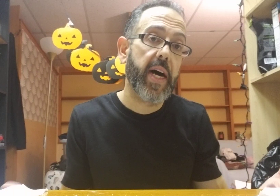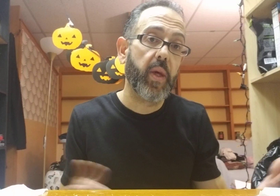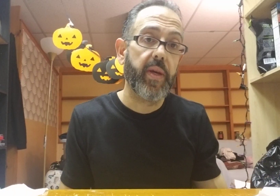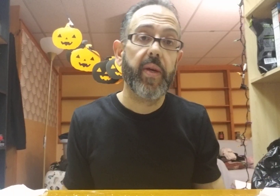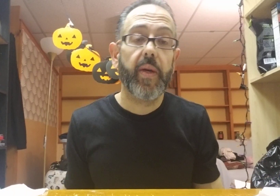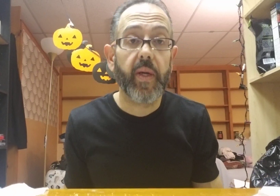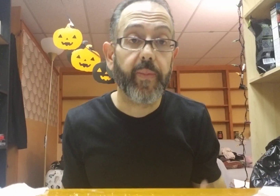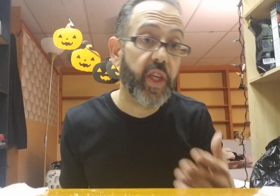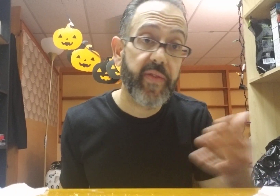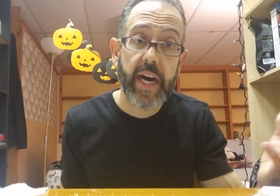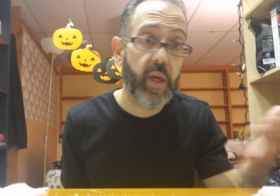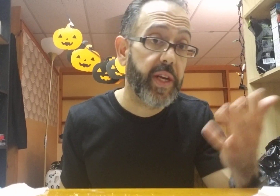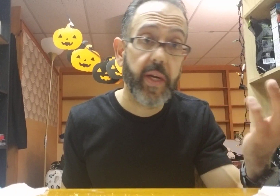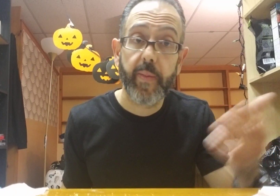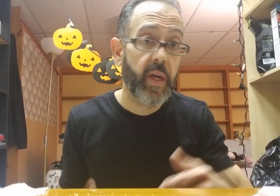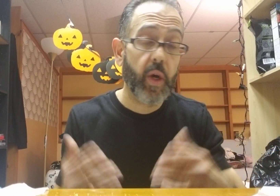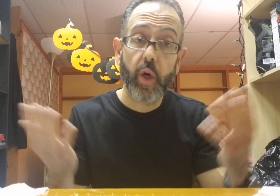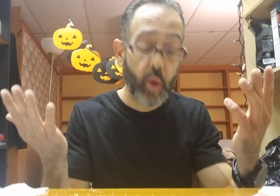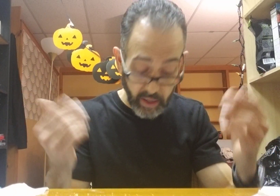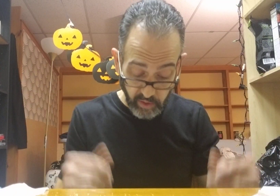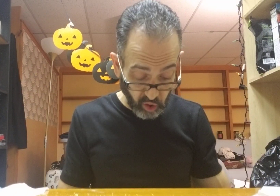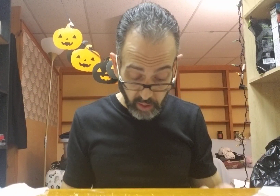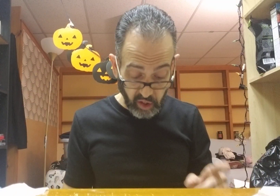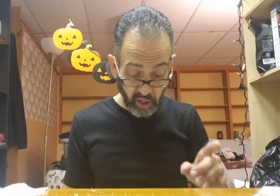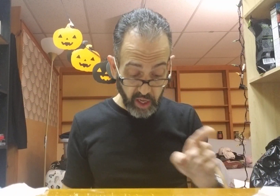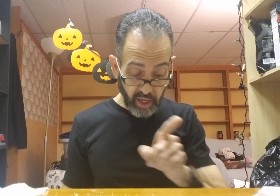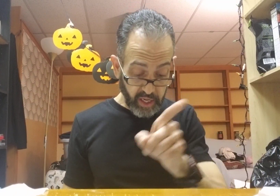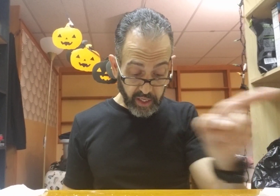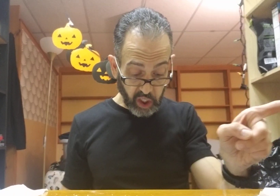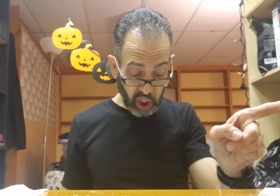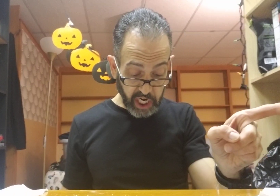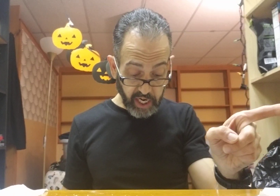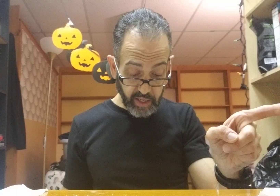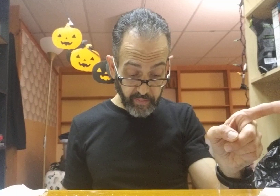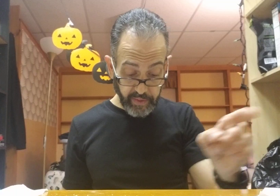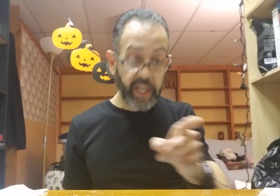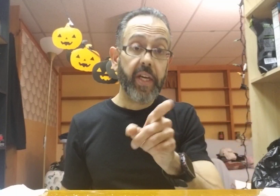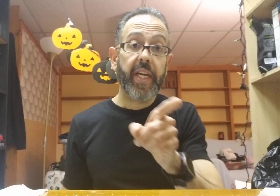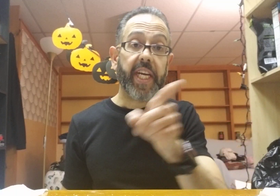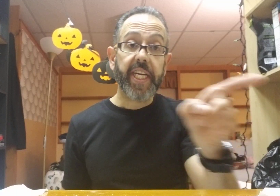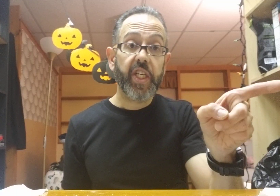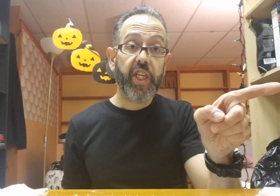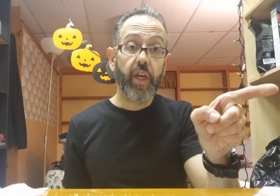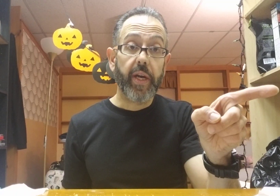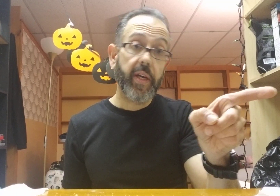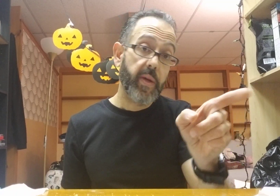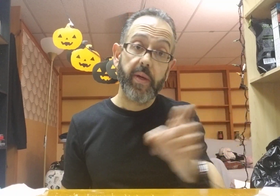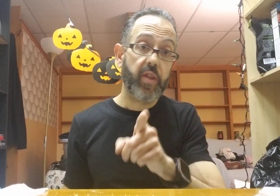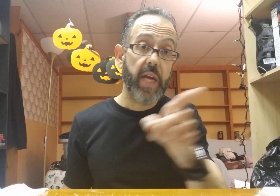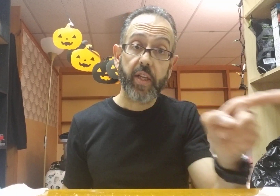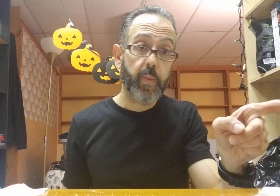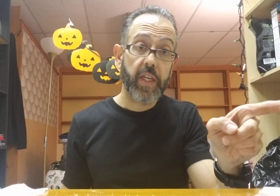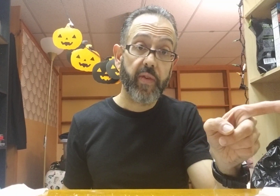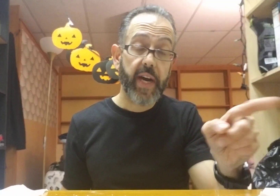followed. She followed him or whoever. So it's she, he, she, or it. It's not specifying.